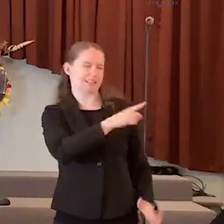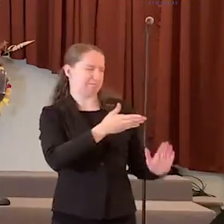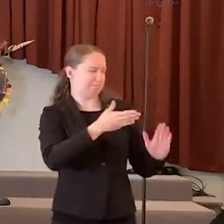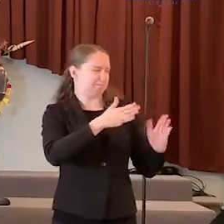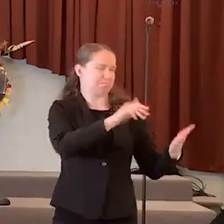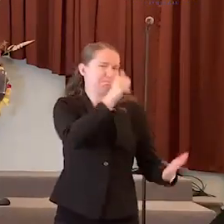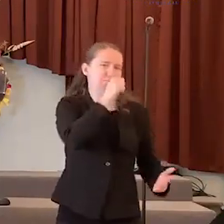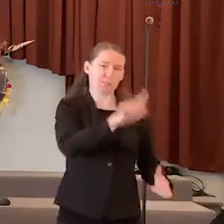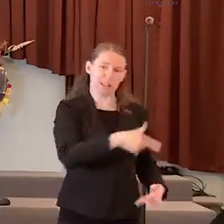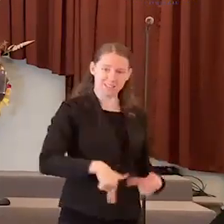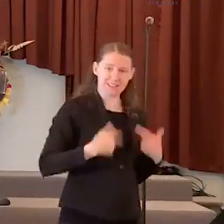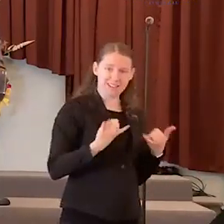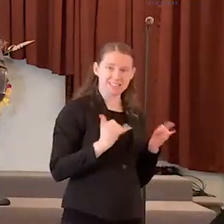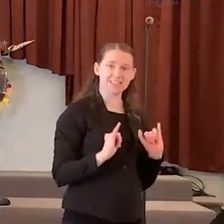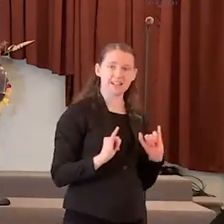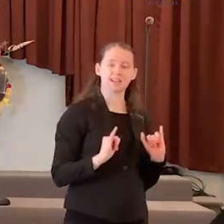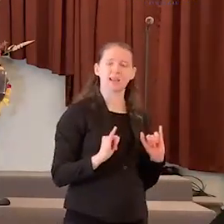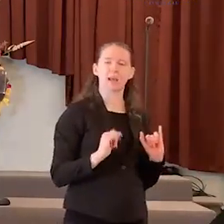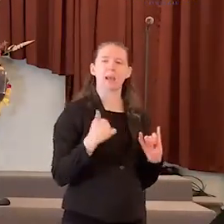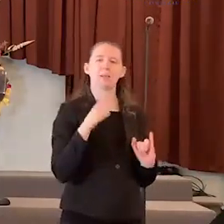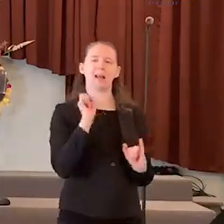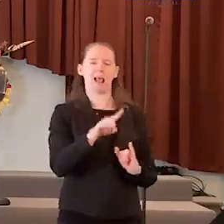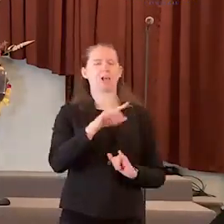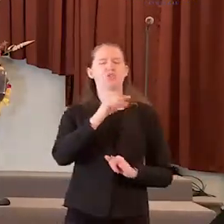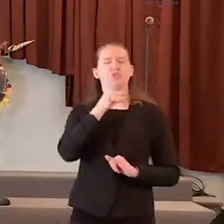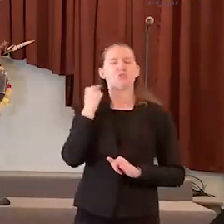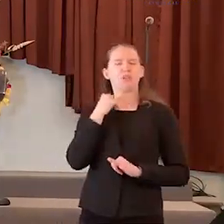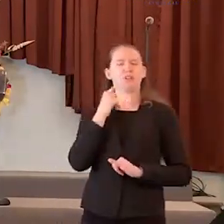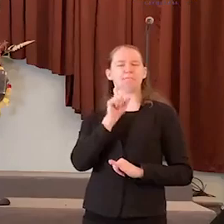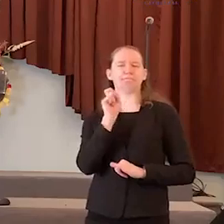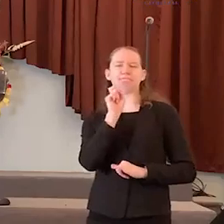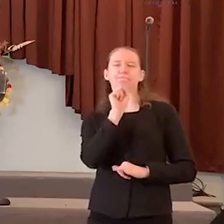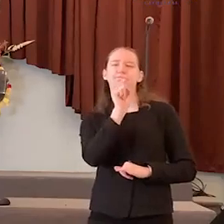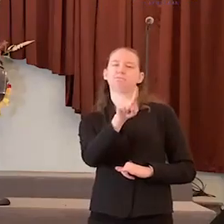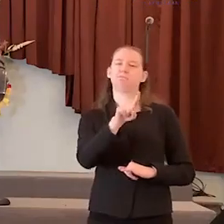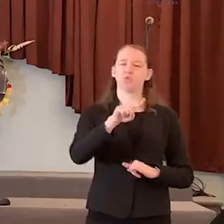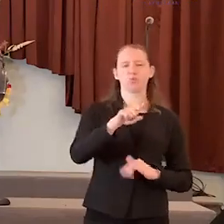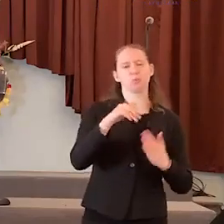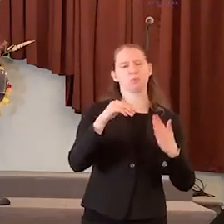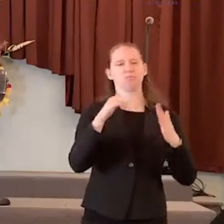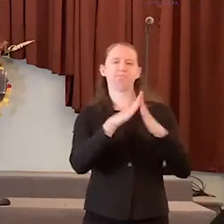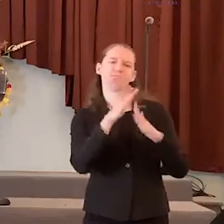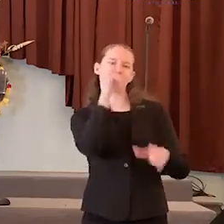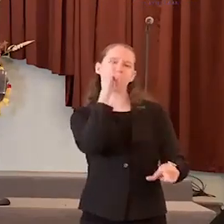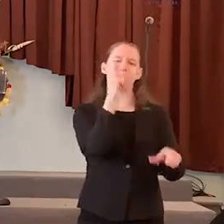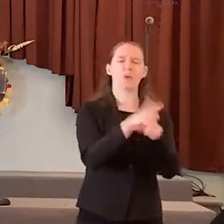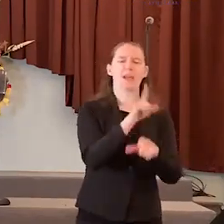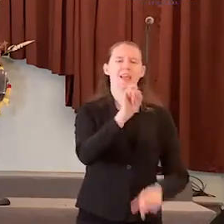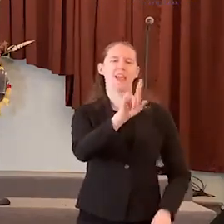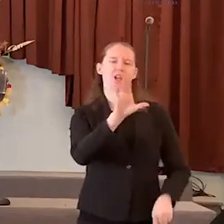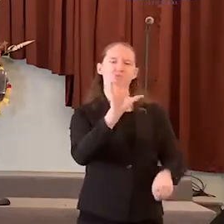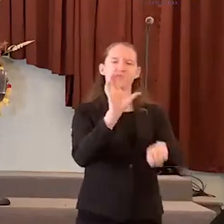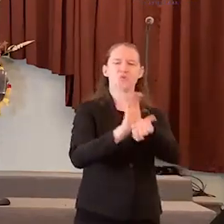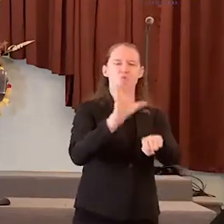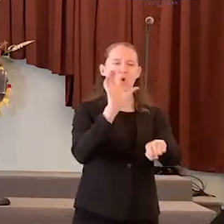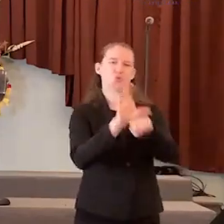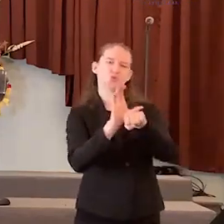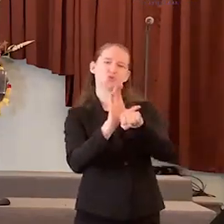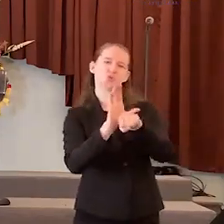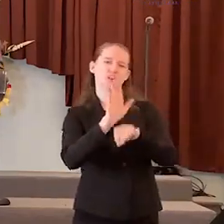on. How my question is, Mr. Priest, Brother Priest, Bishop Priest, what is the church